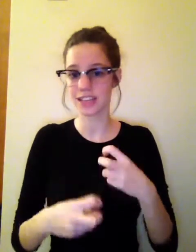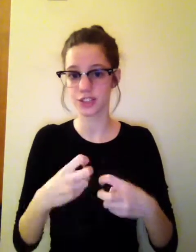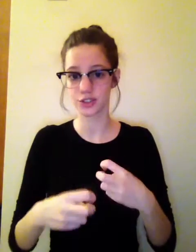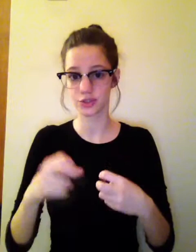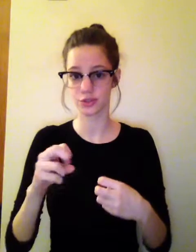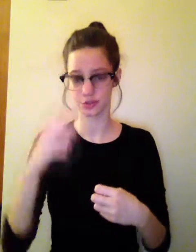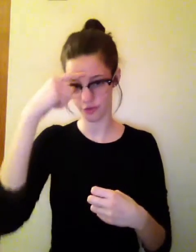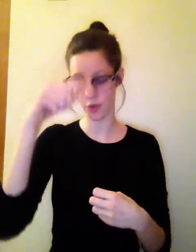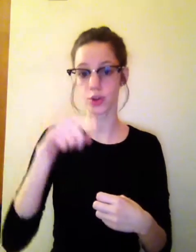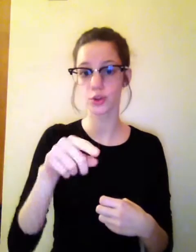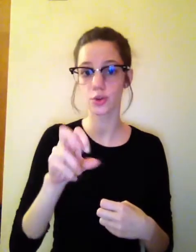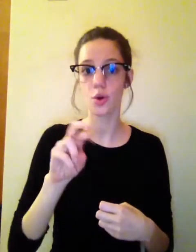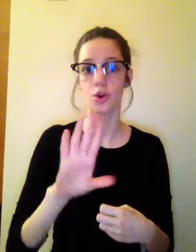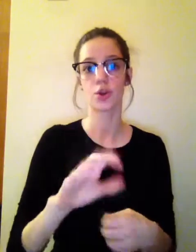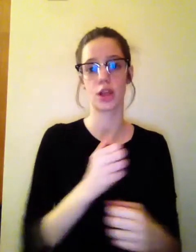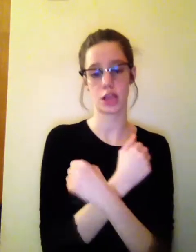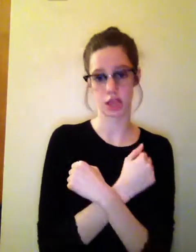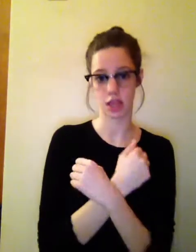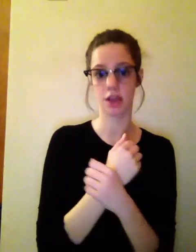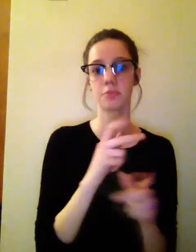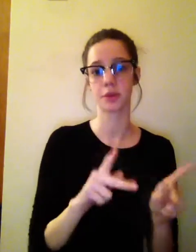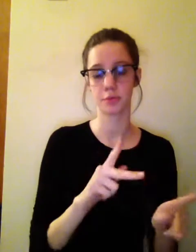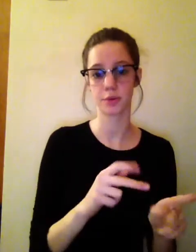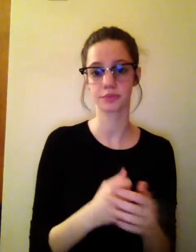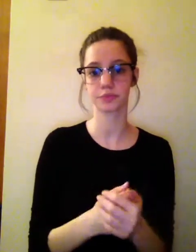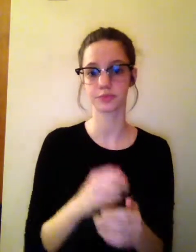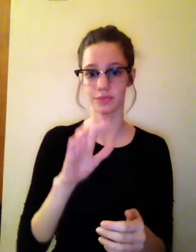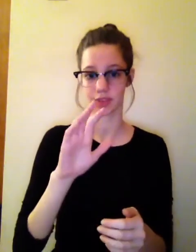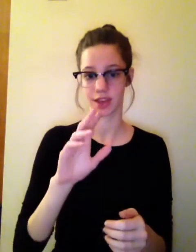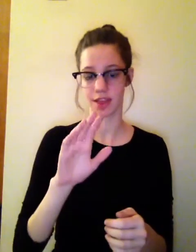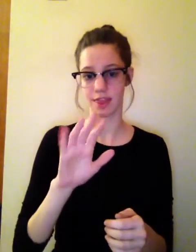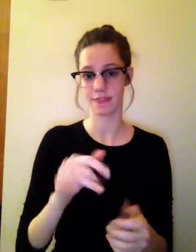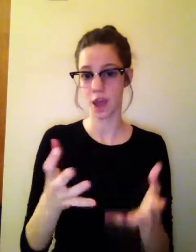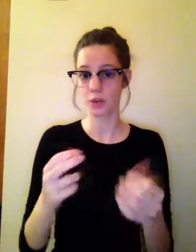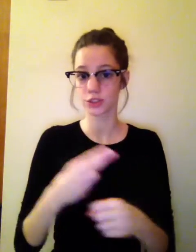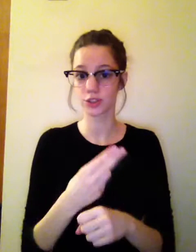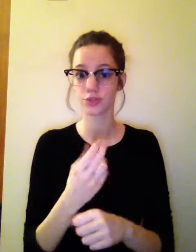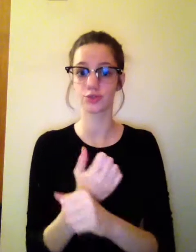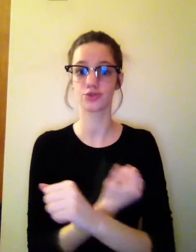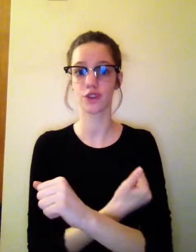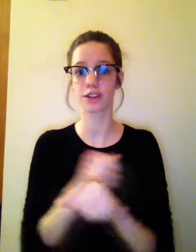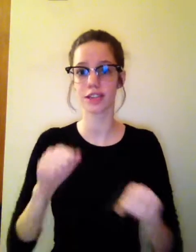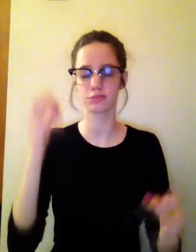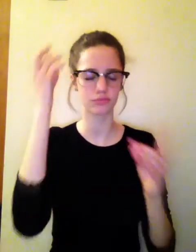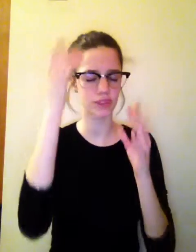ones. That urge to get and use drugs can fill up every minute of the day, even if you want to quit.